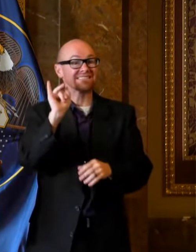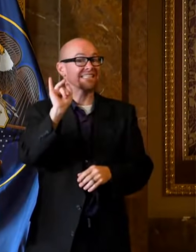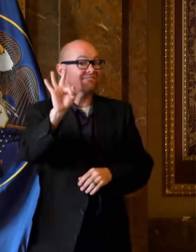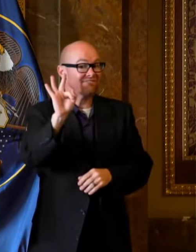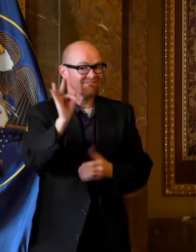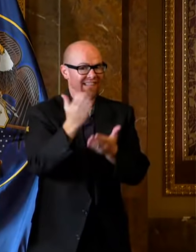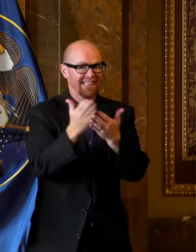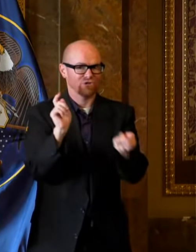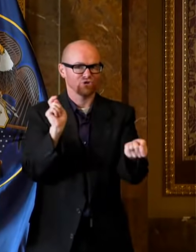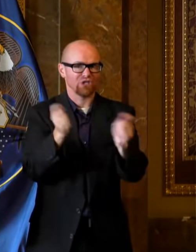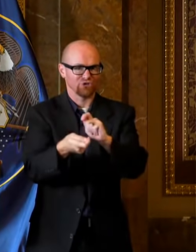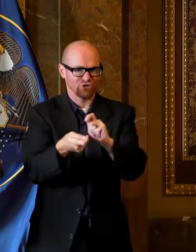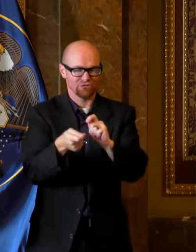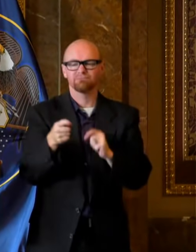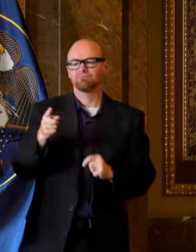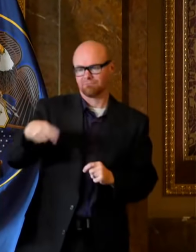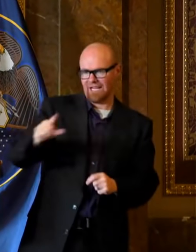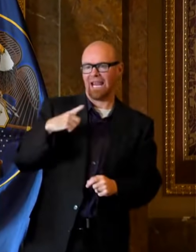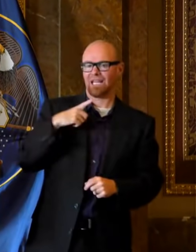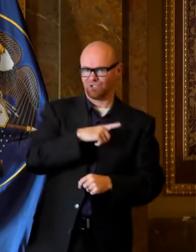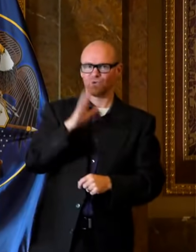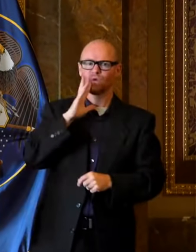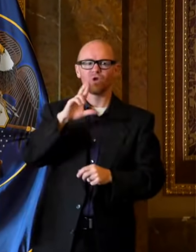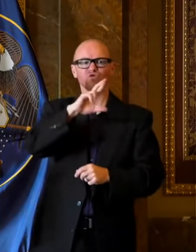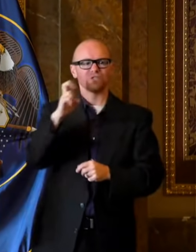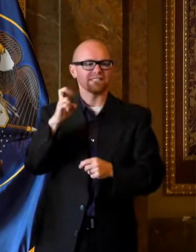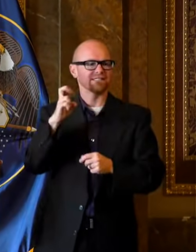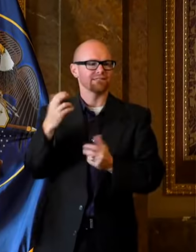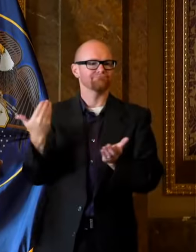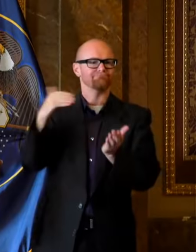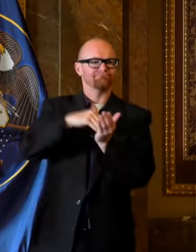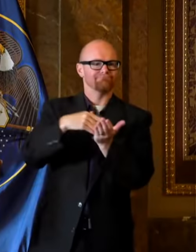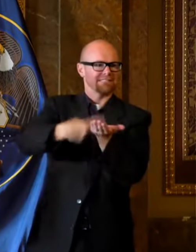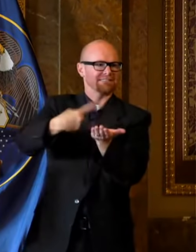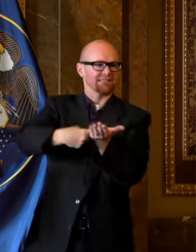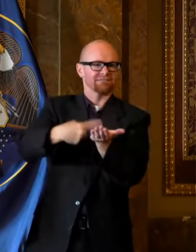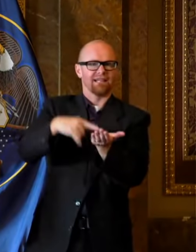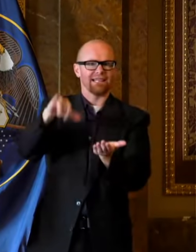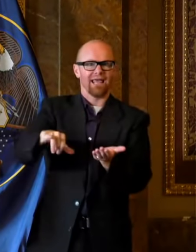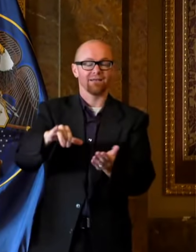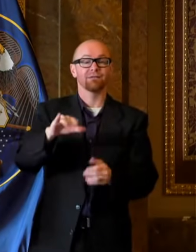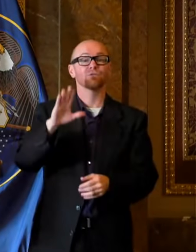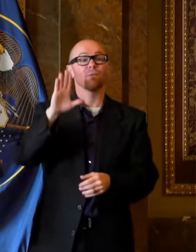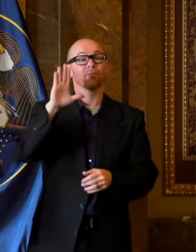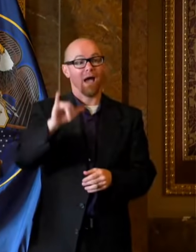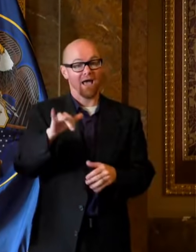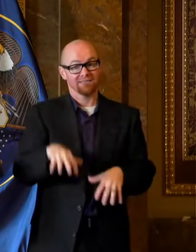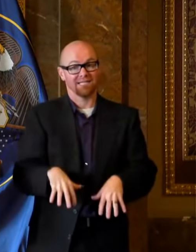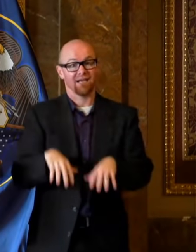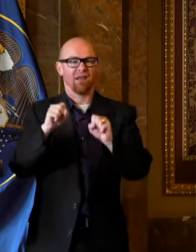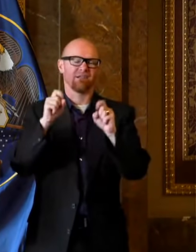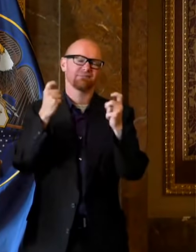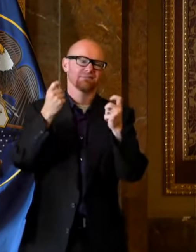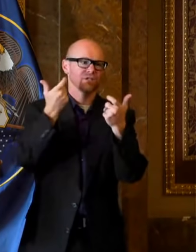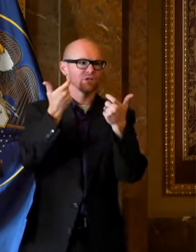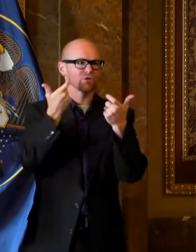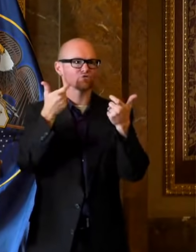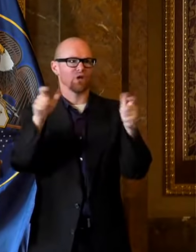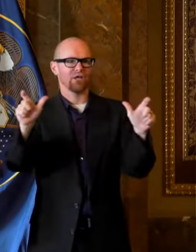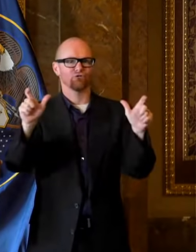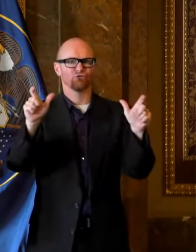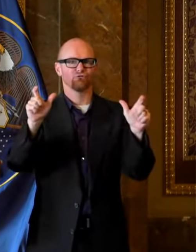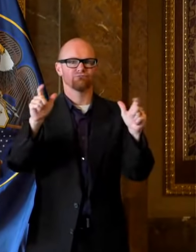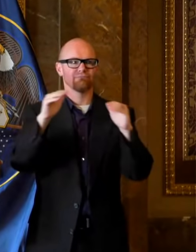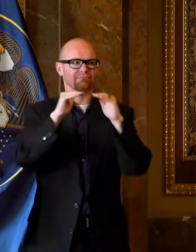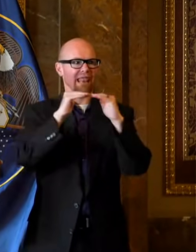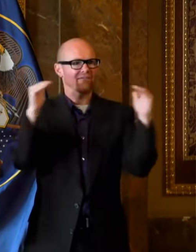changed, that the legislature would be willing to revisit that by taking on a greater